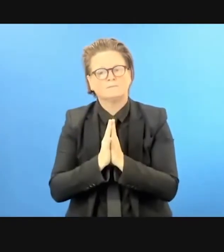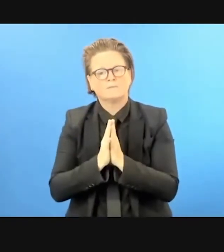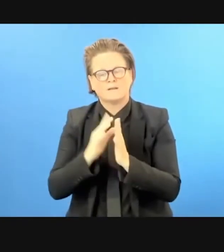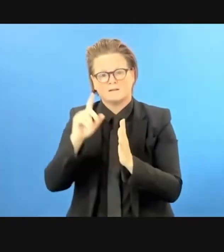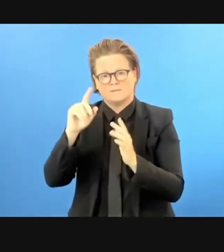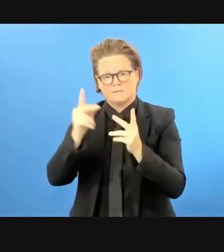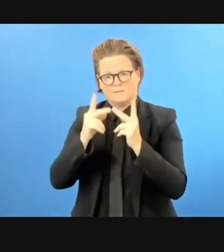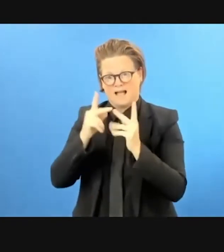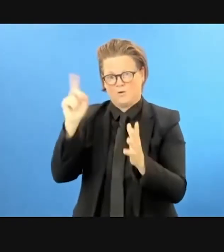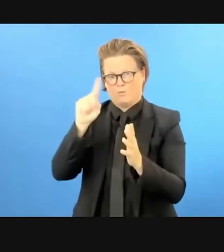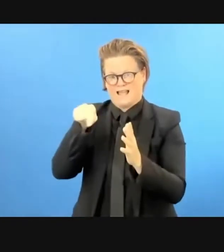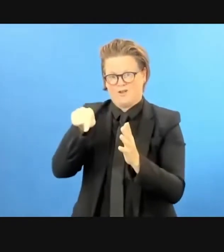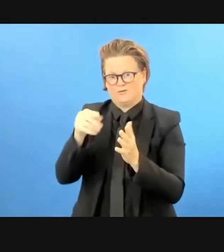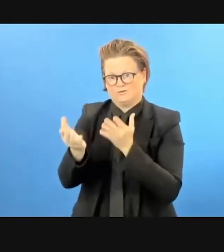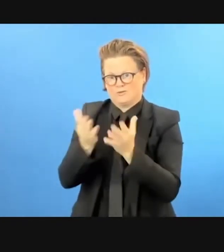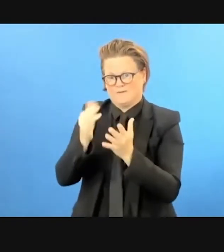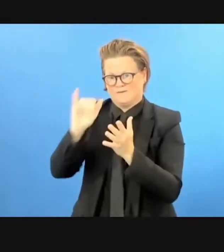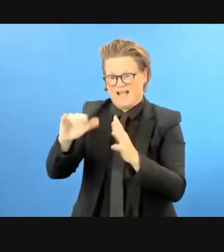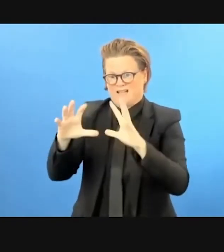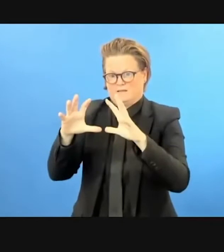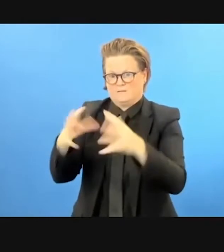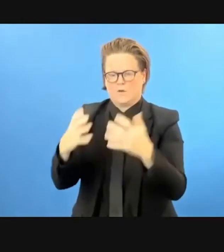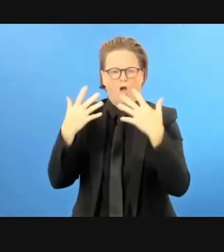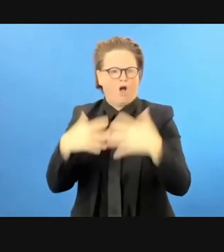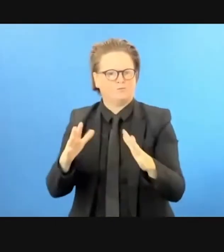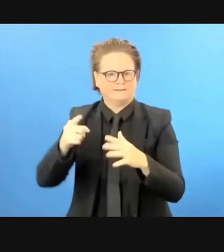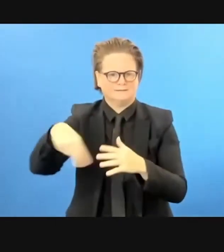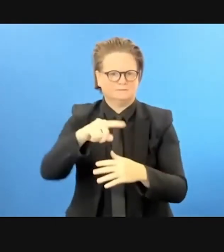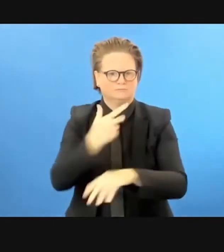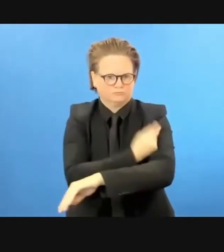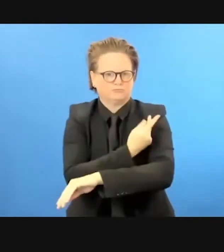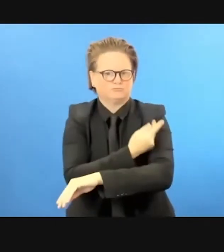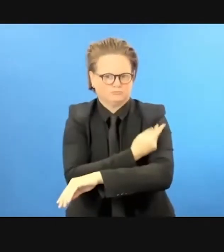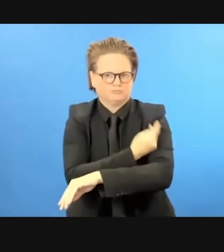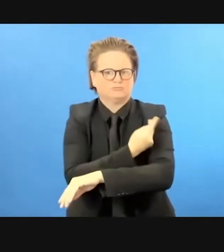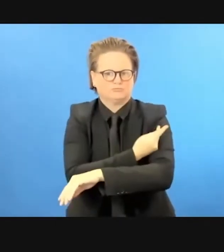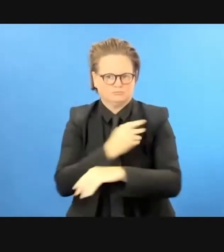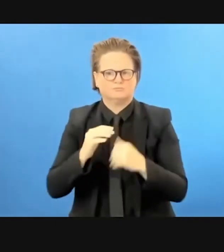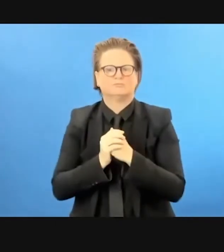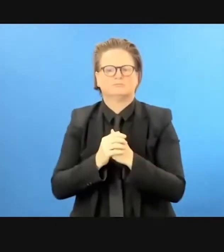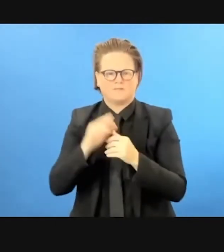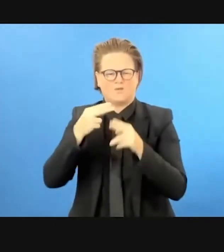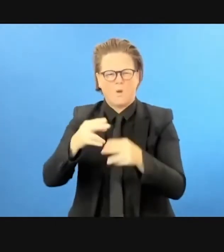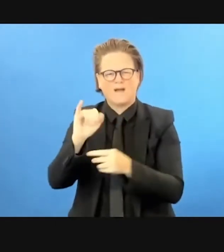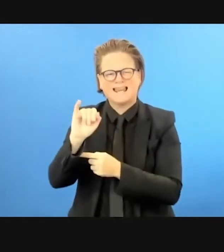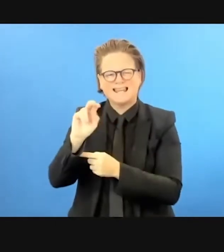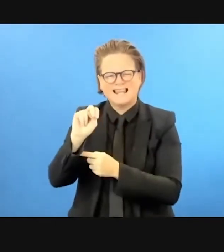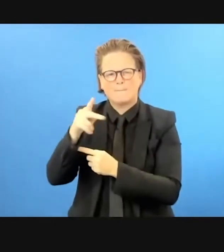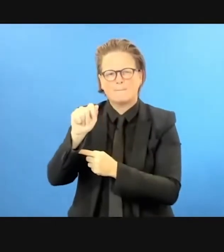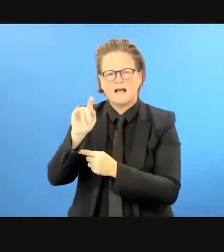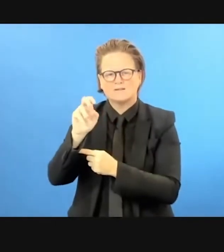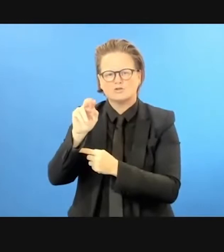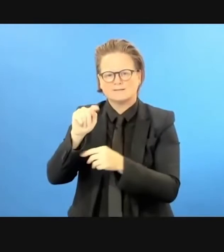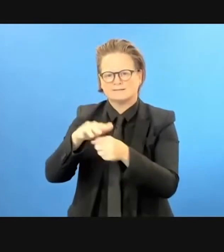specifically, inpatient medical treatment, all of the inpatient facilities have vaccine that they can provide patients with.